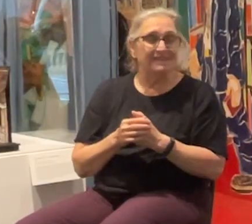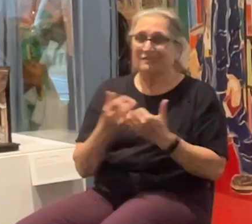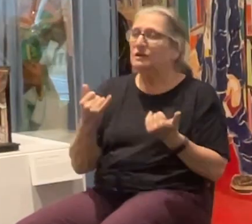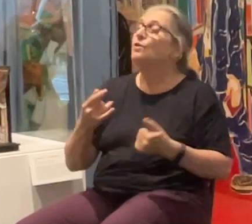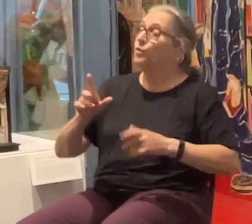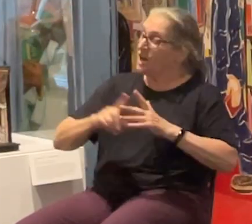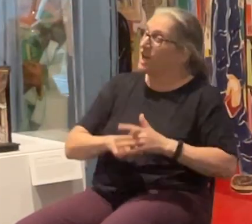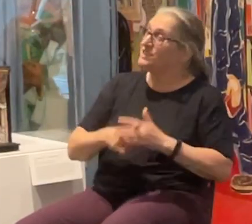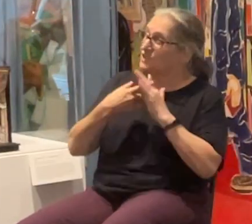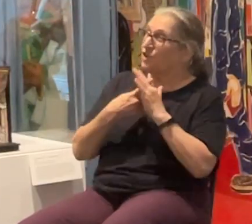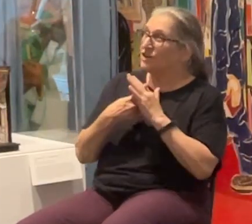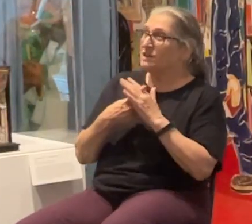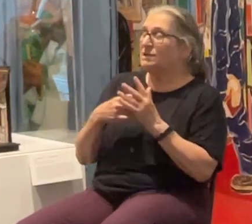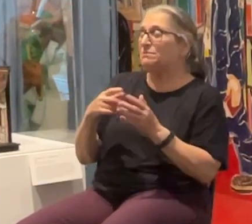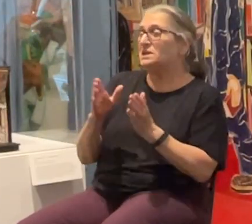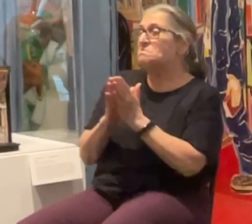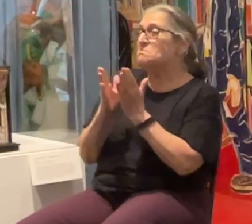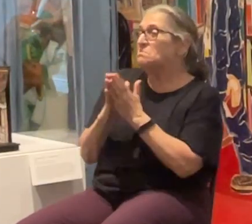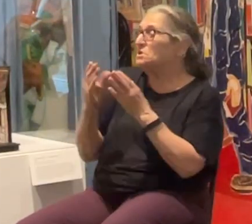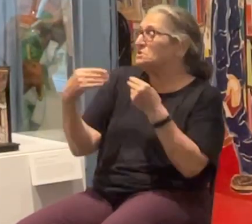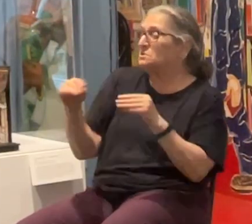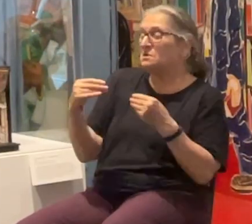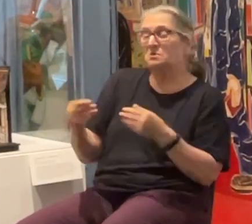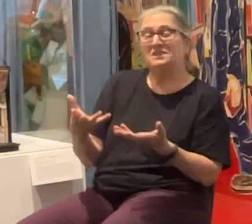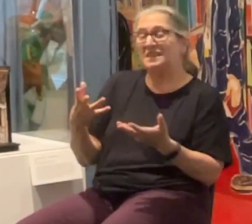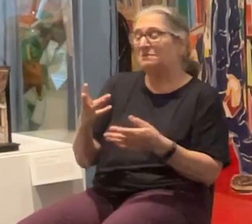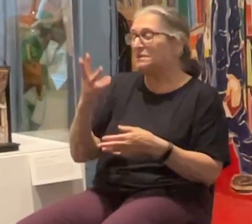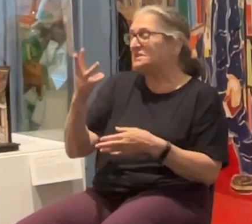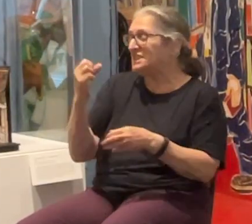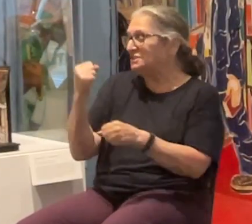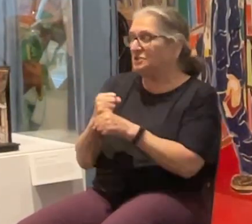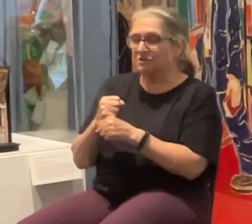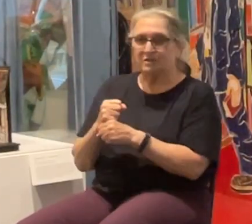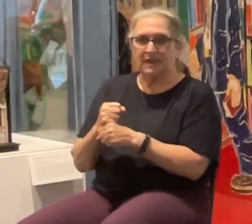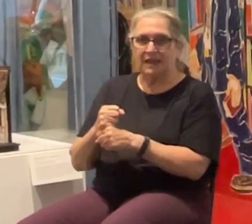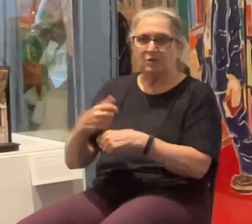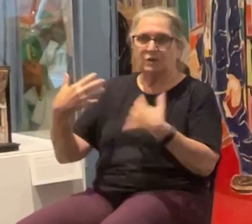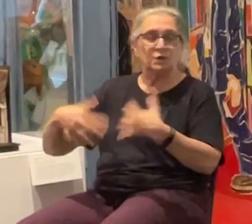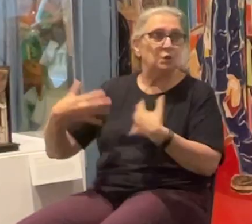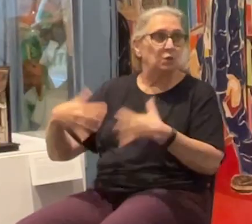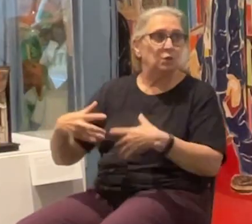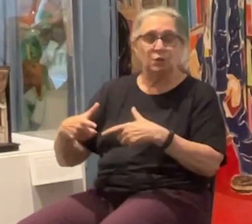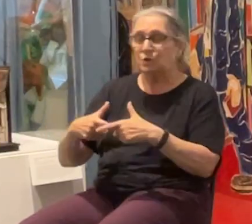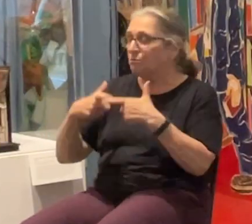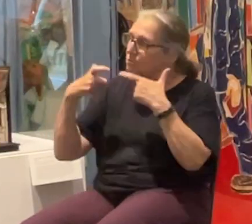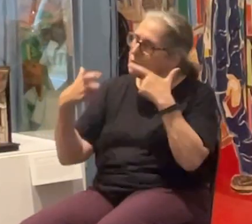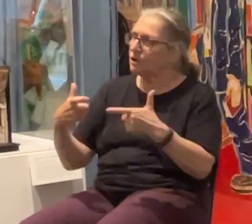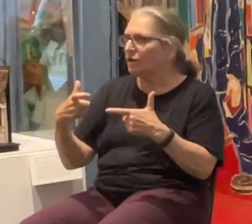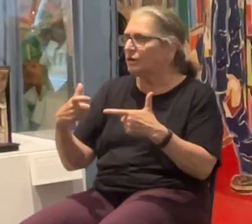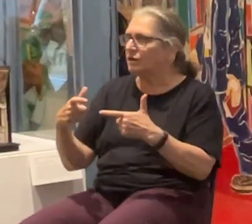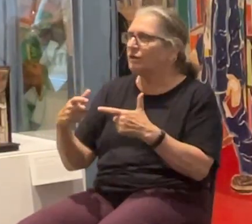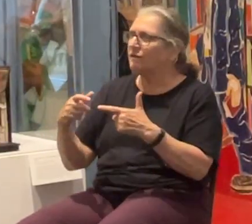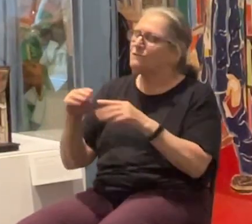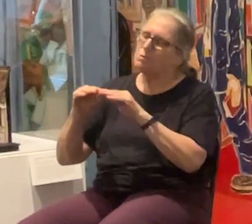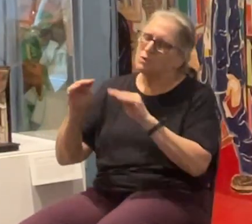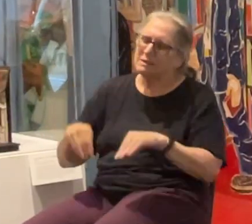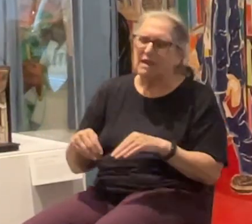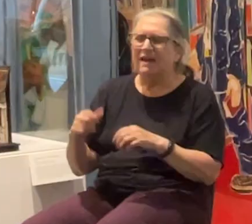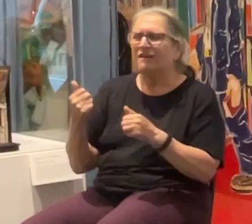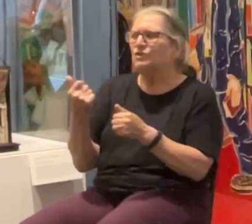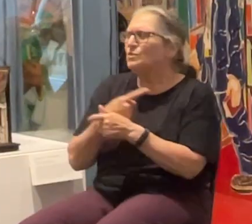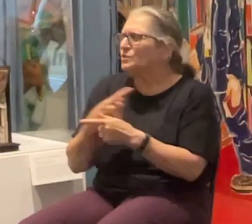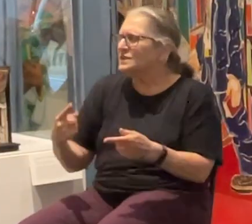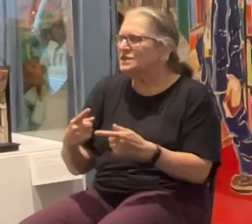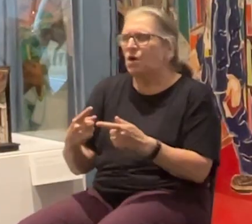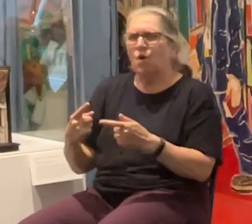the bookstore was only about 6 years old, and it was already such a key feature of the museum. Everyone was so proud of it. Everyone was so